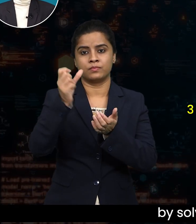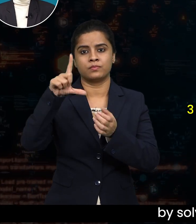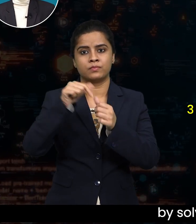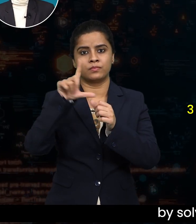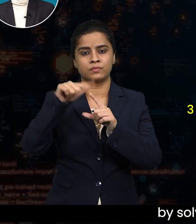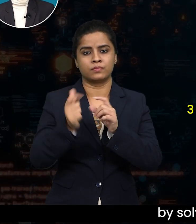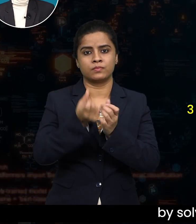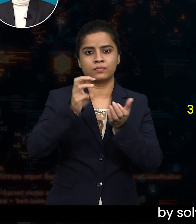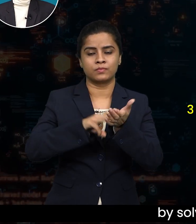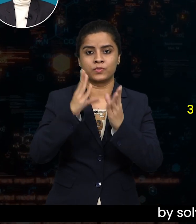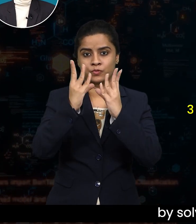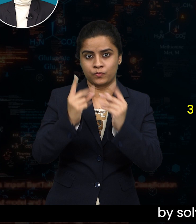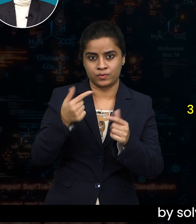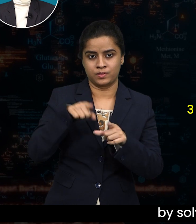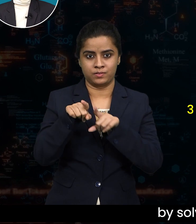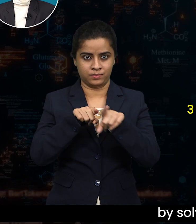solving this example.